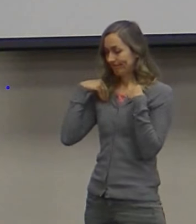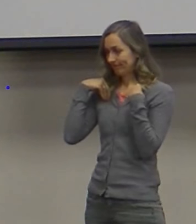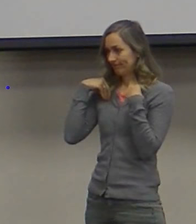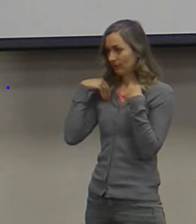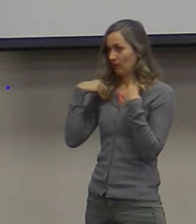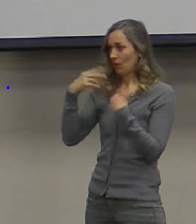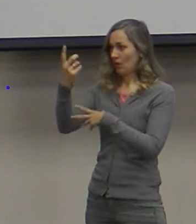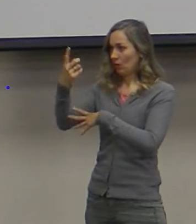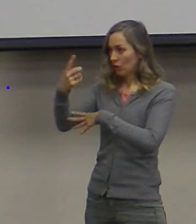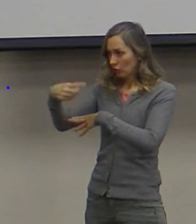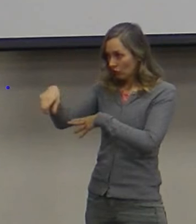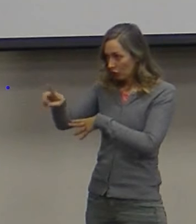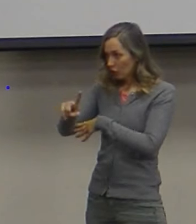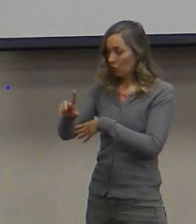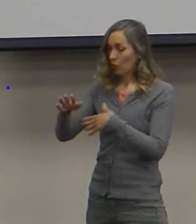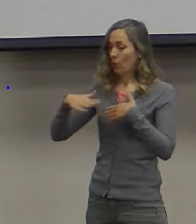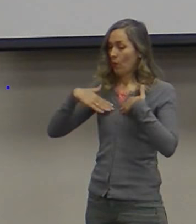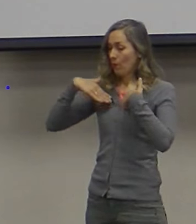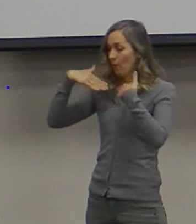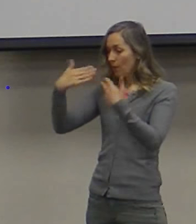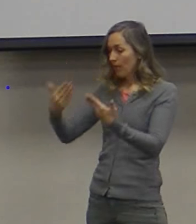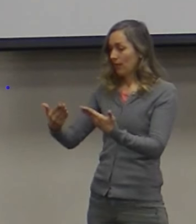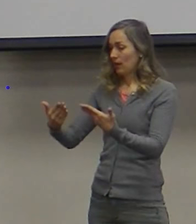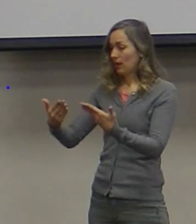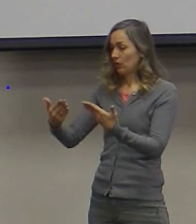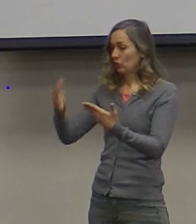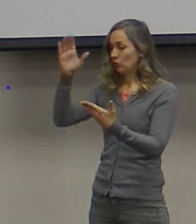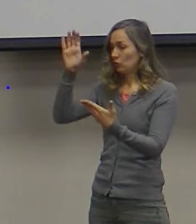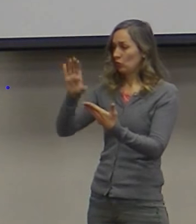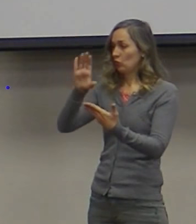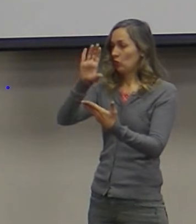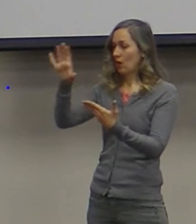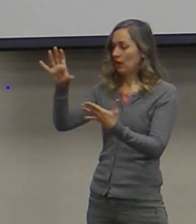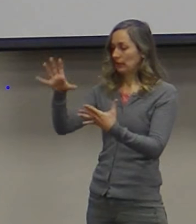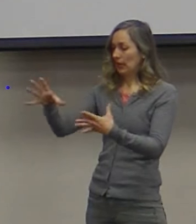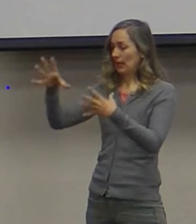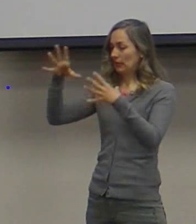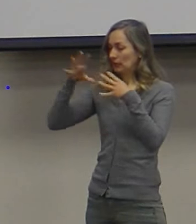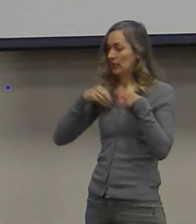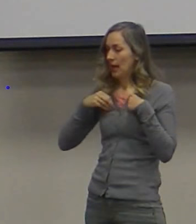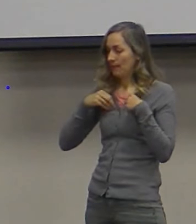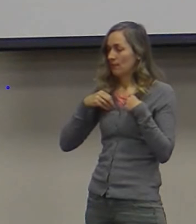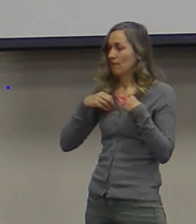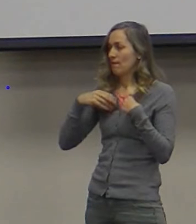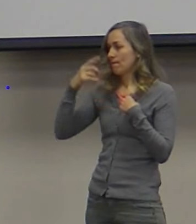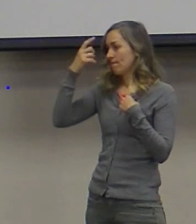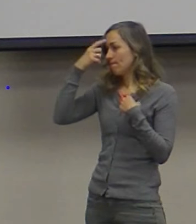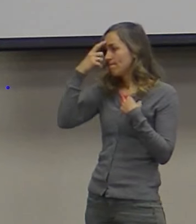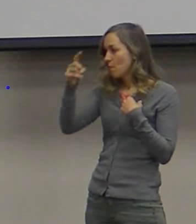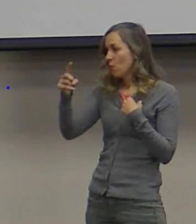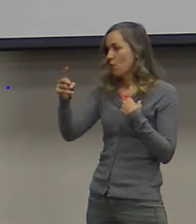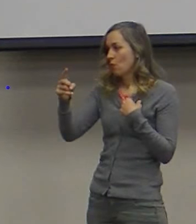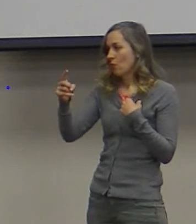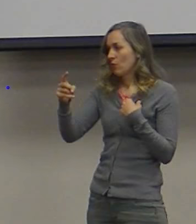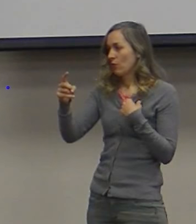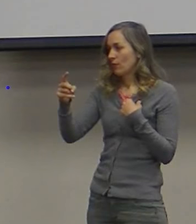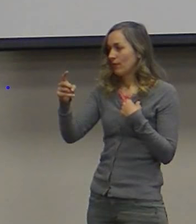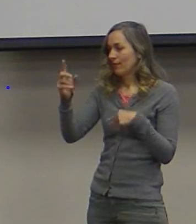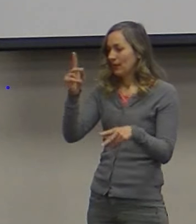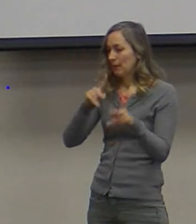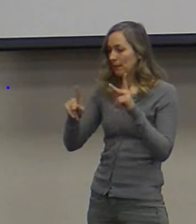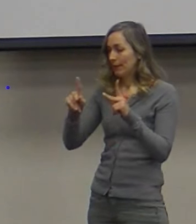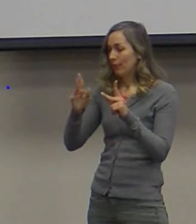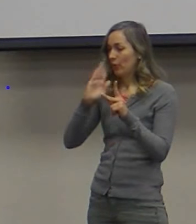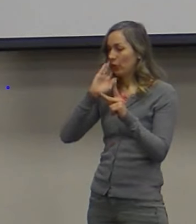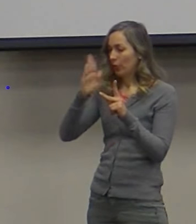Are you willing to take up your cross for those who will nail you to it?